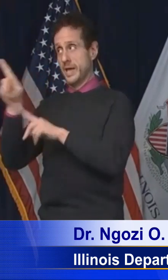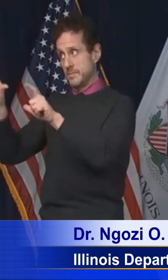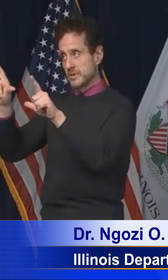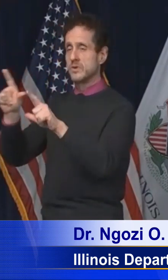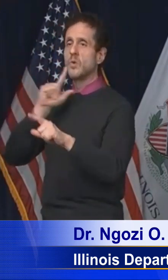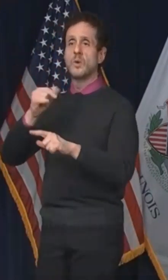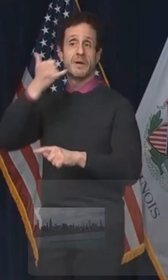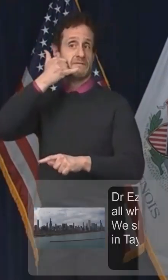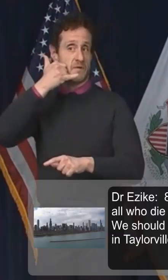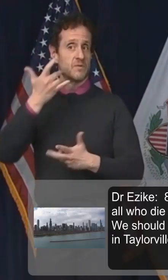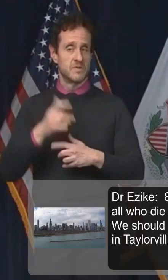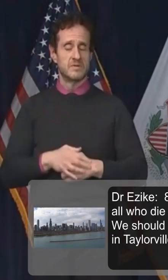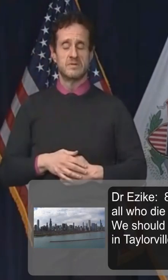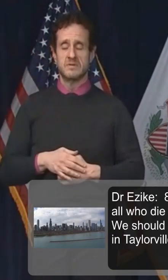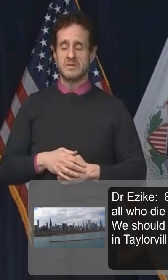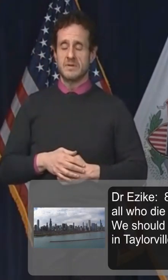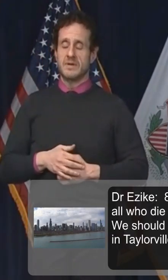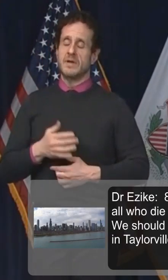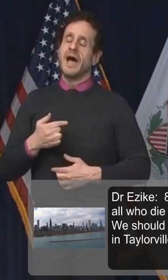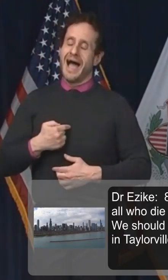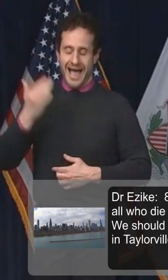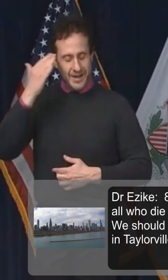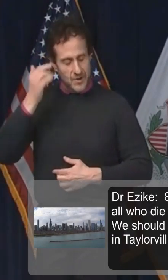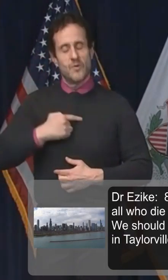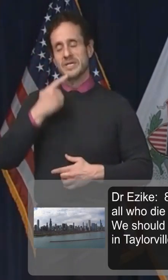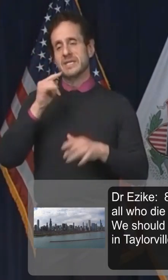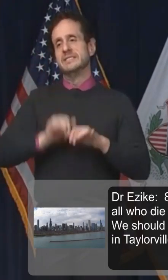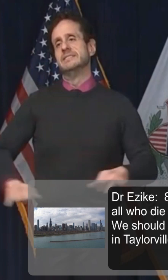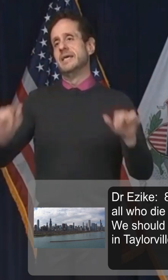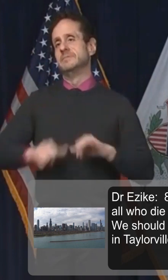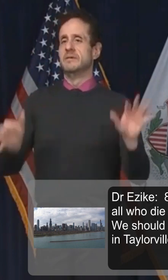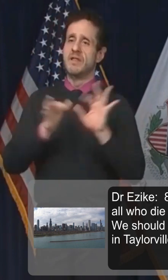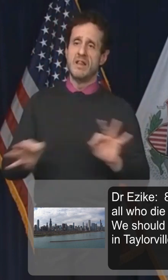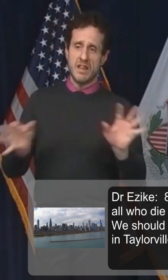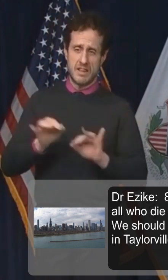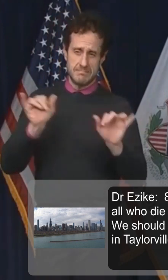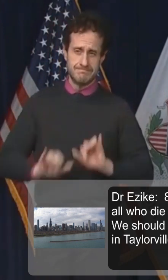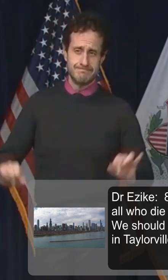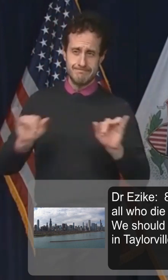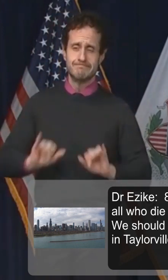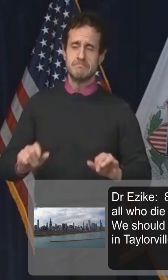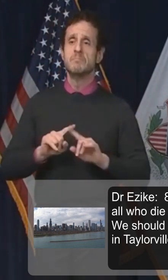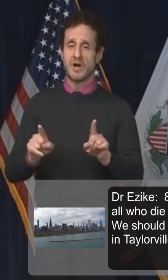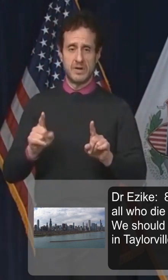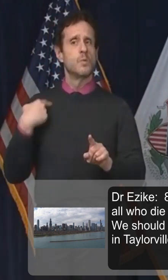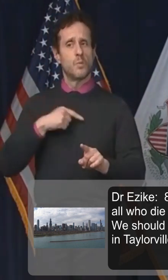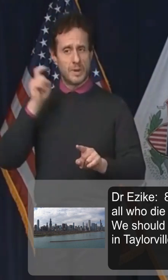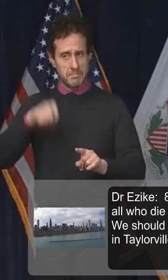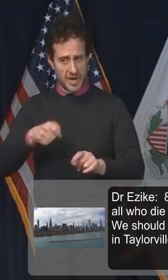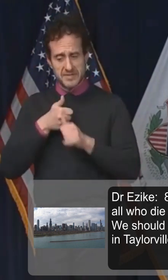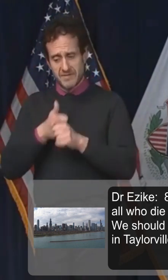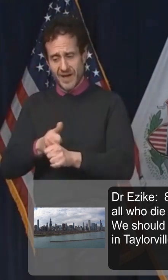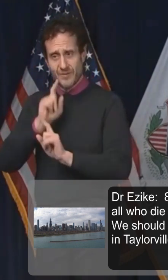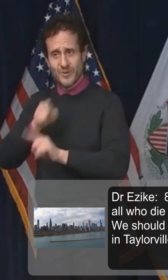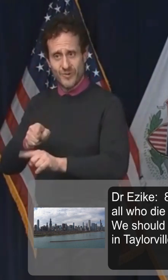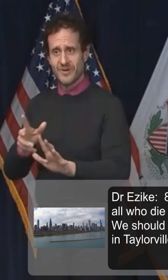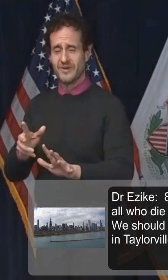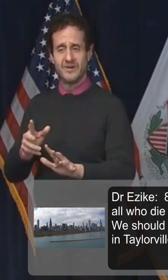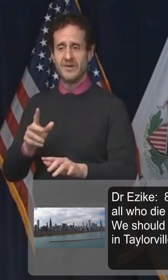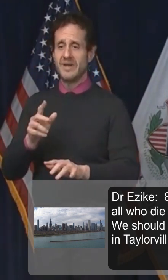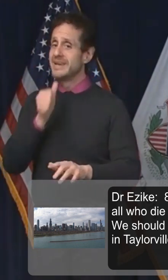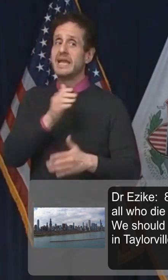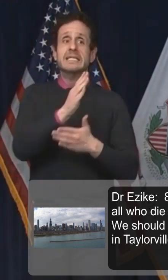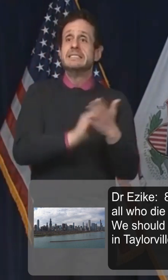sound like a broken record, but these are all things we have to do. It just can't be some